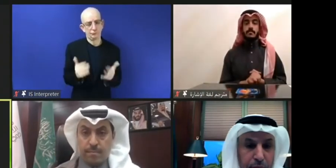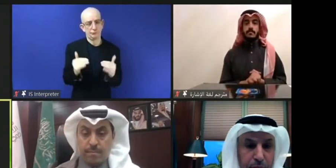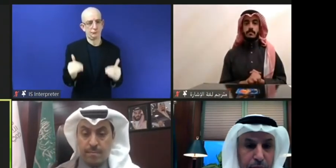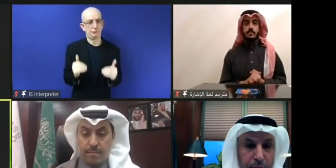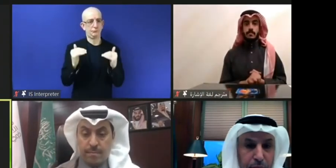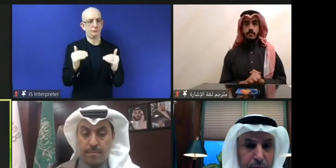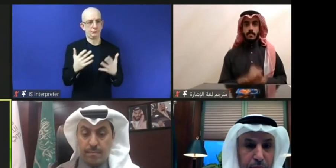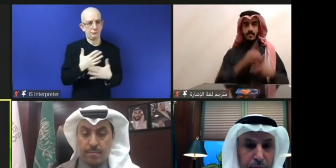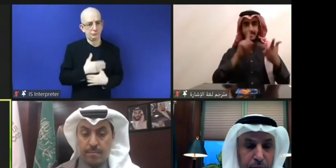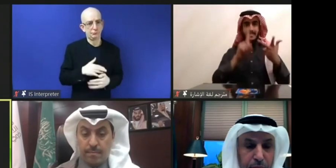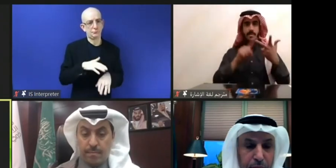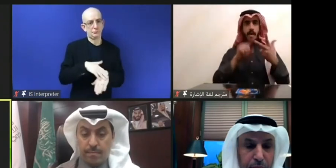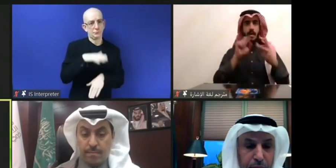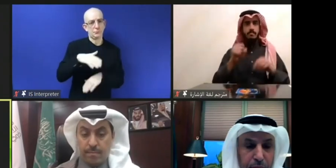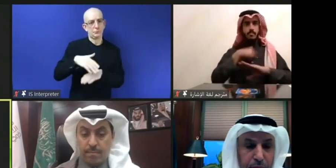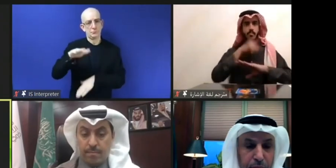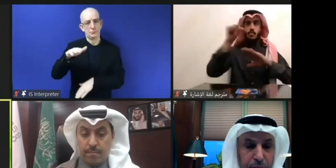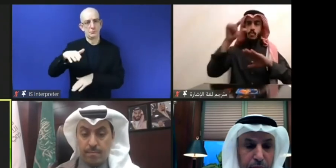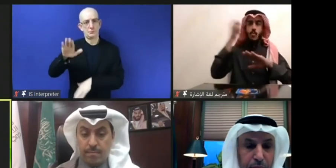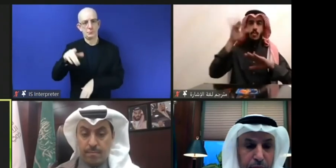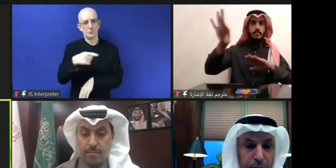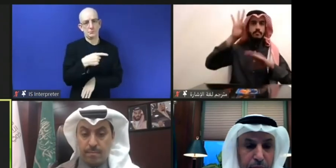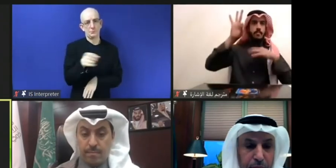today is the